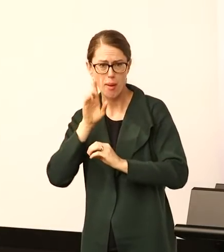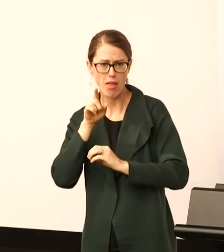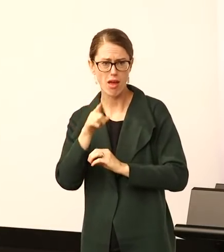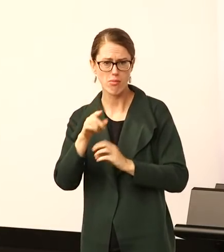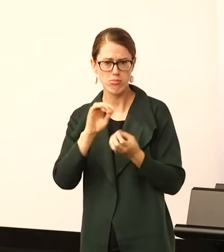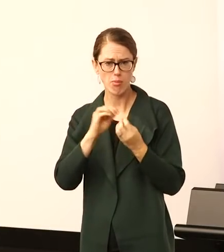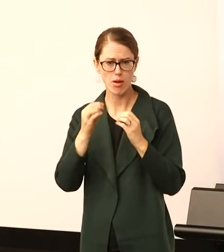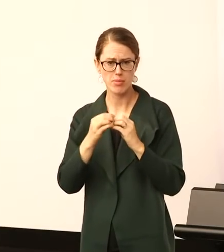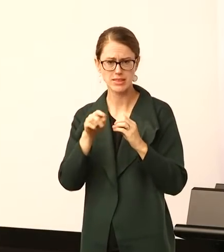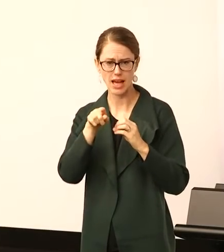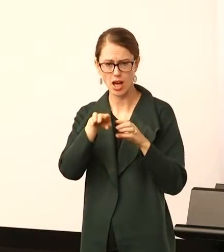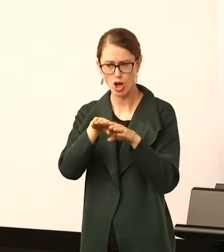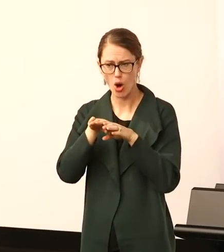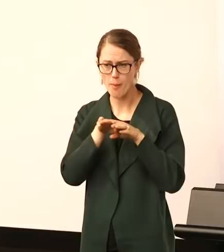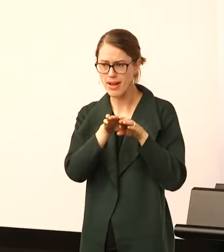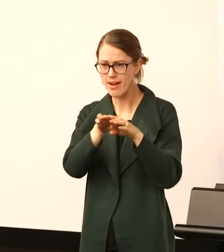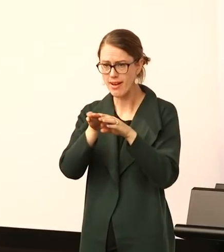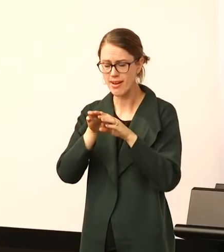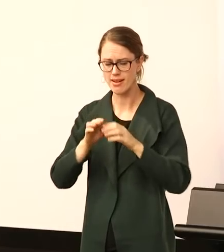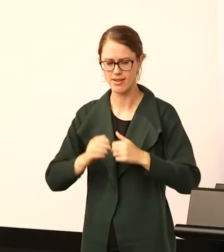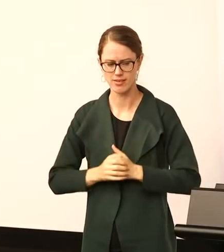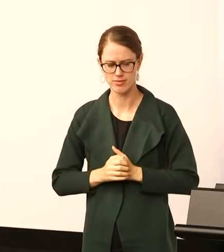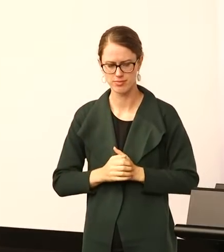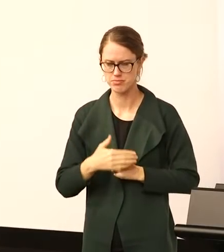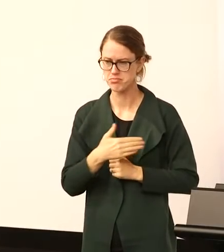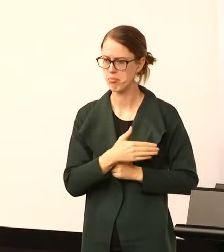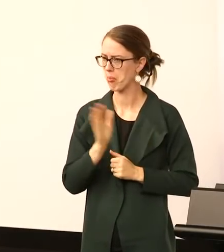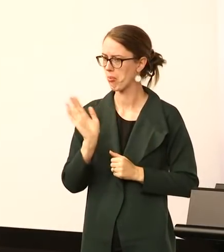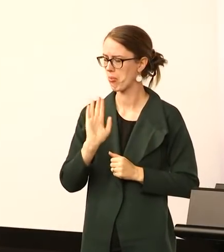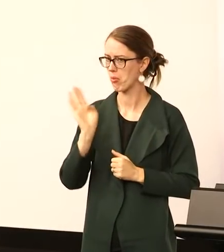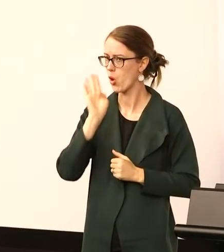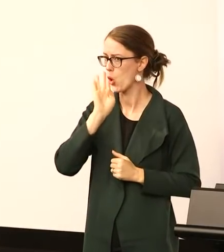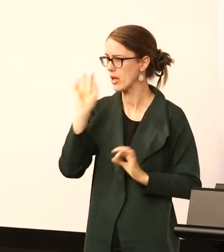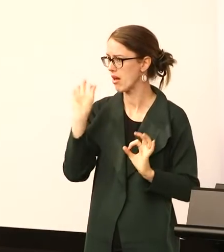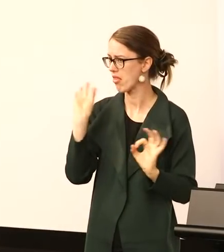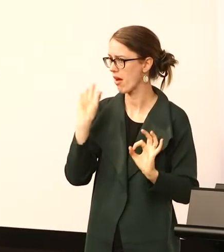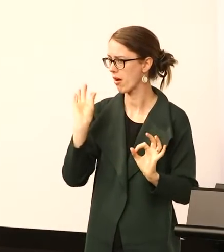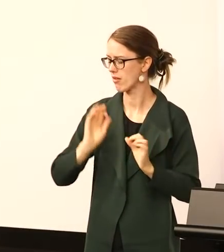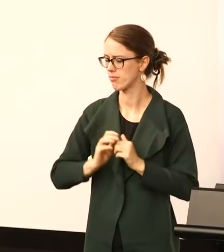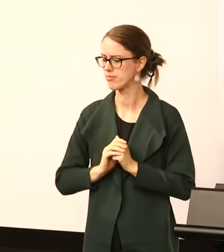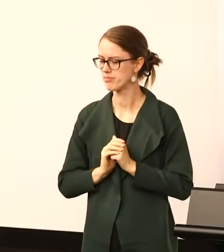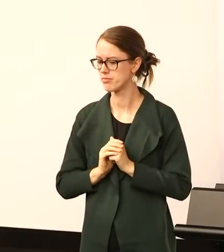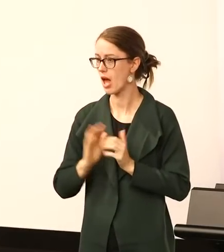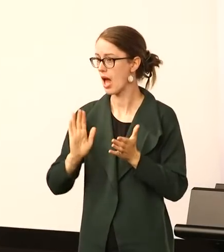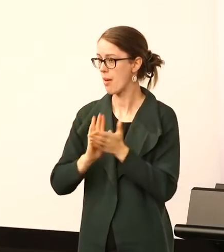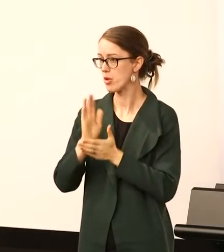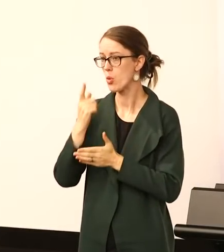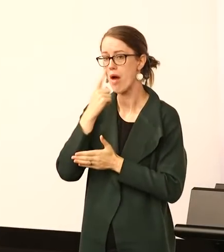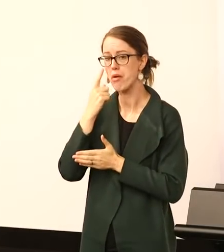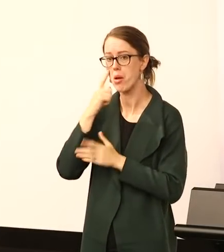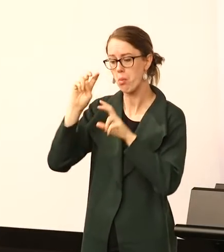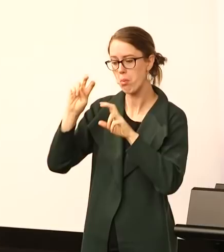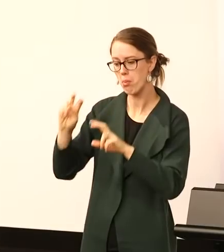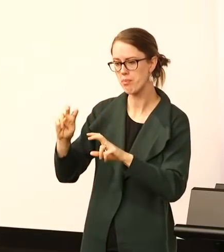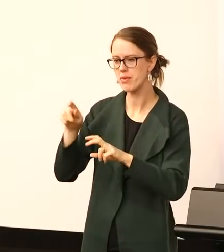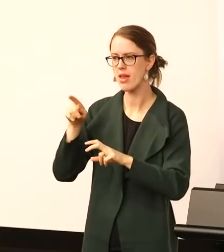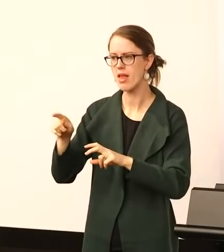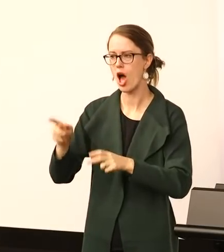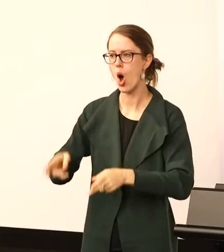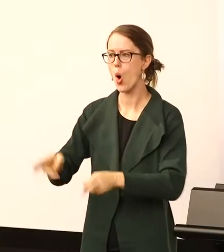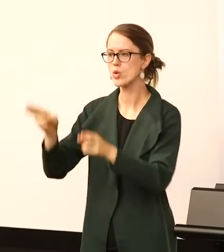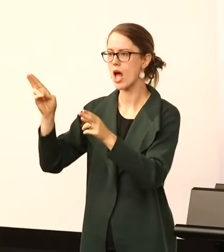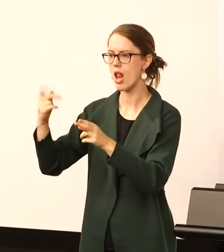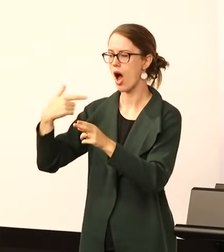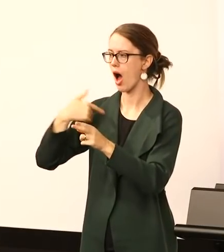about, or is it a common problem that you're aware of? No, it's not something I've heard about, so I'm happy to look into that. The hotel I